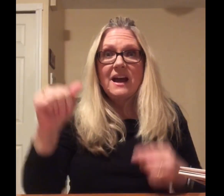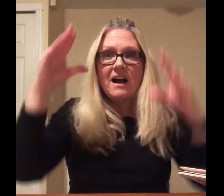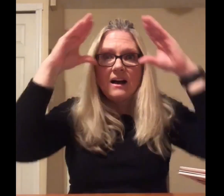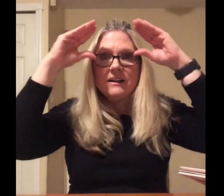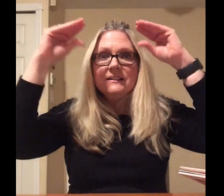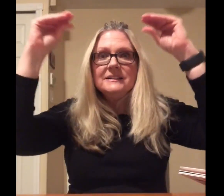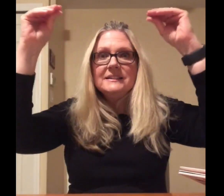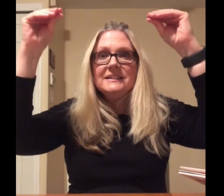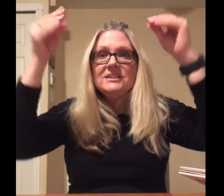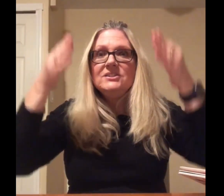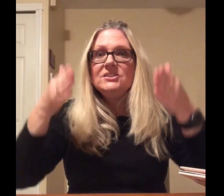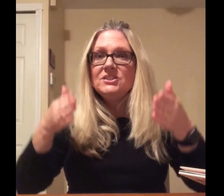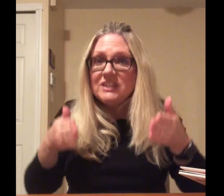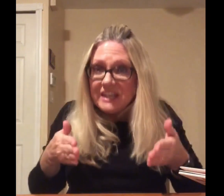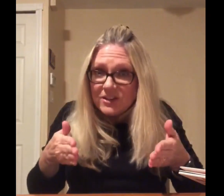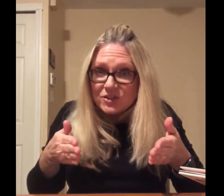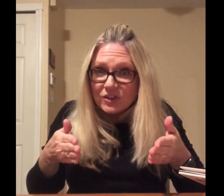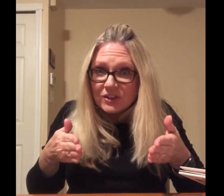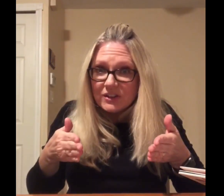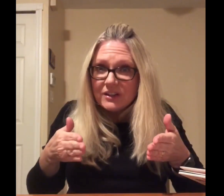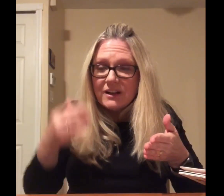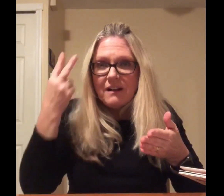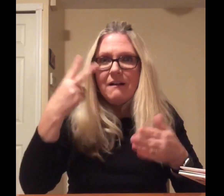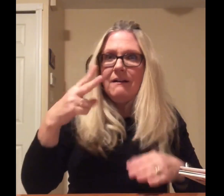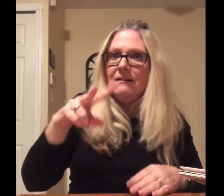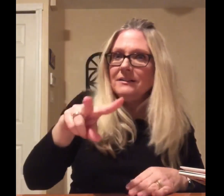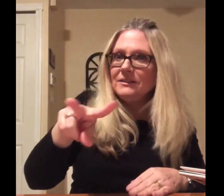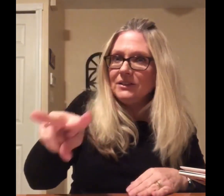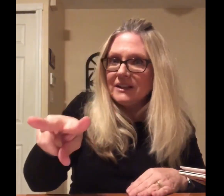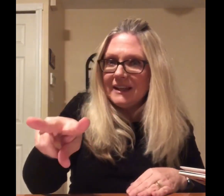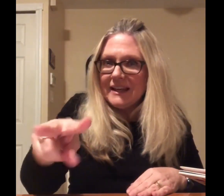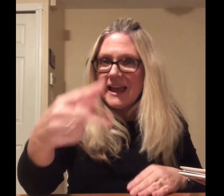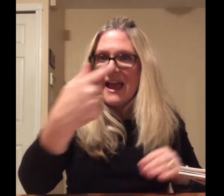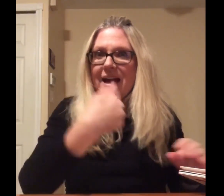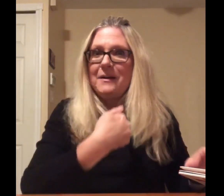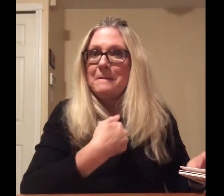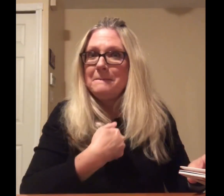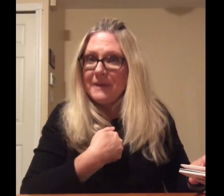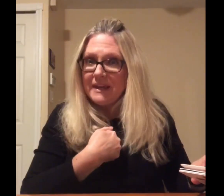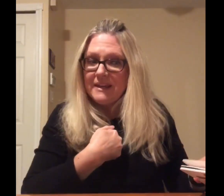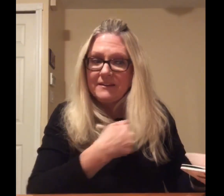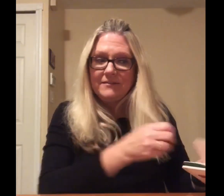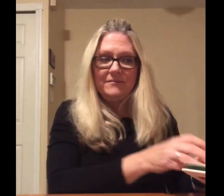a teacher looking at me.